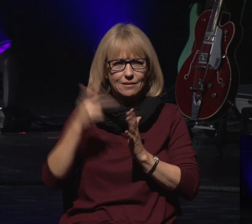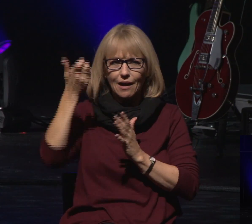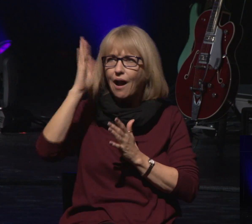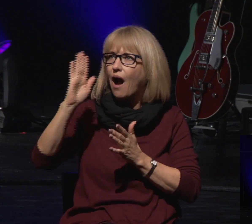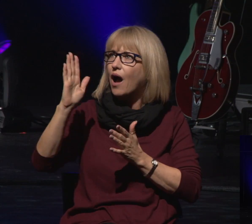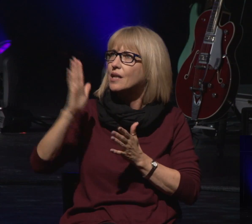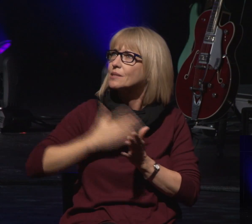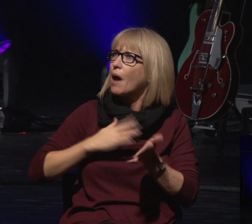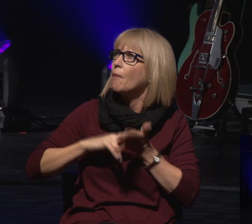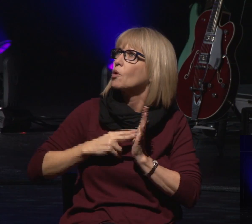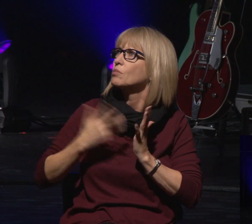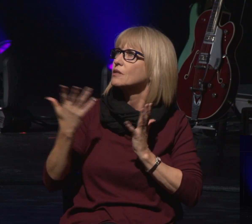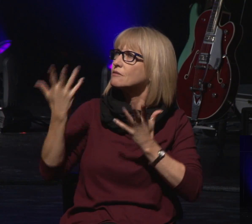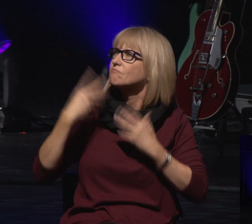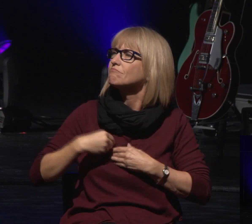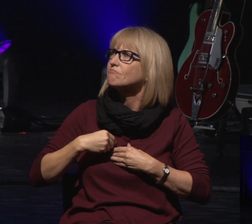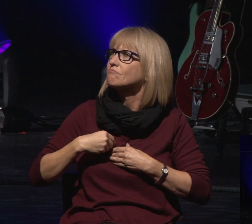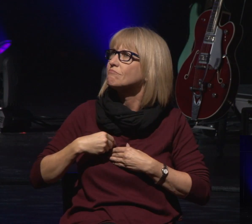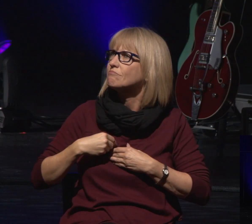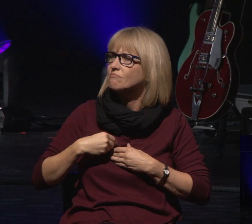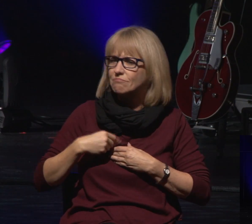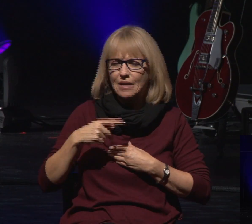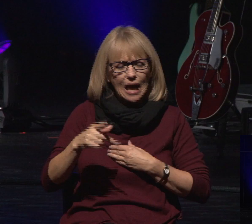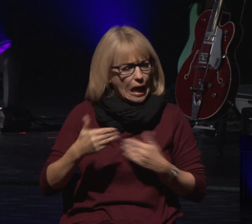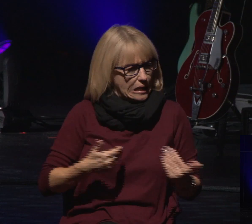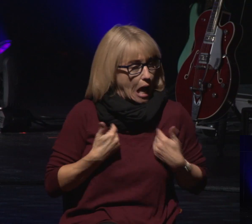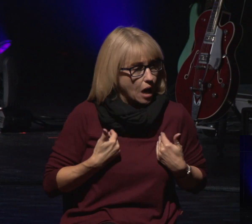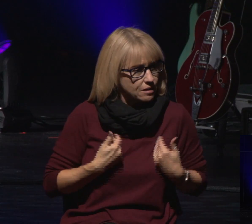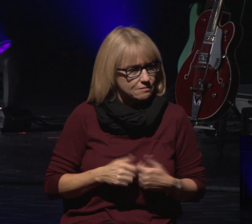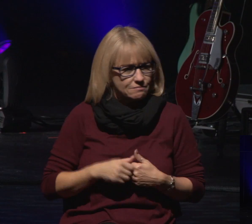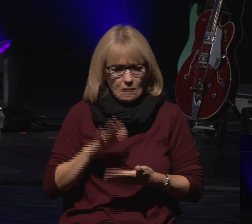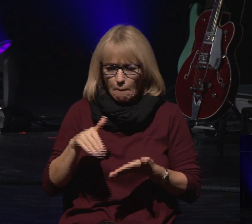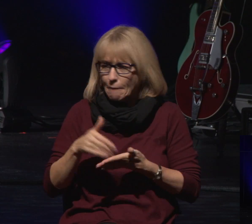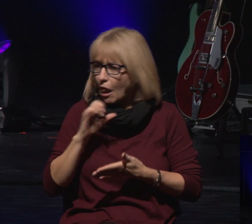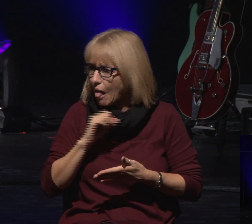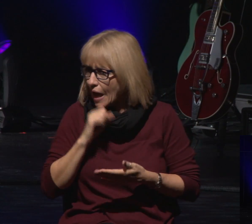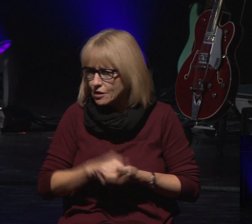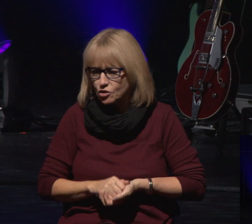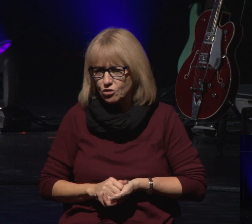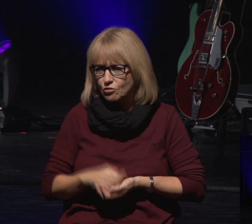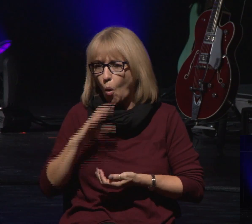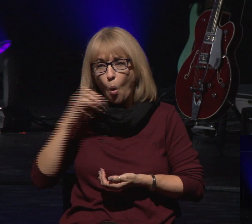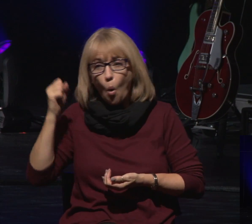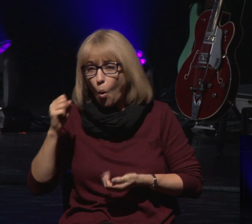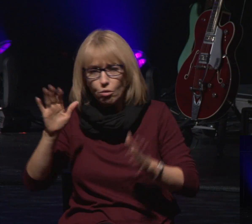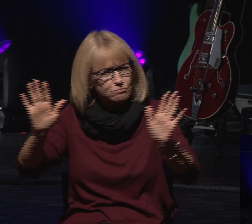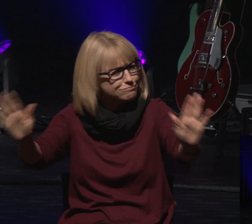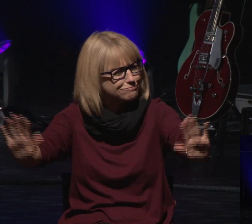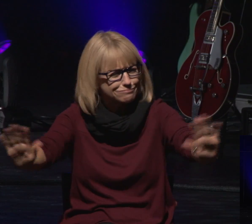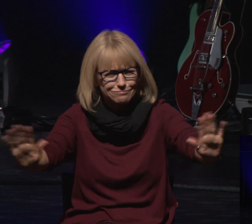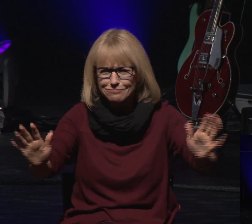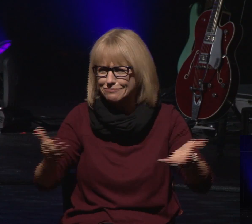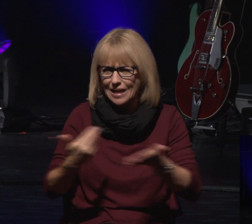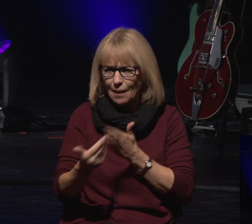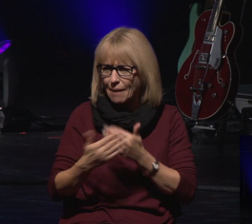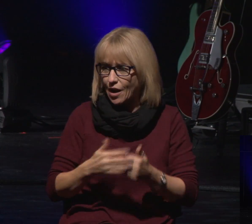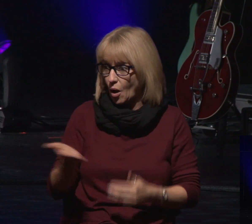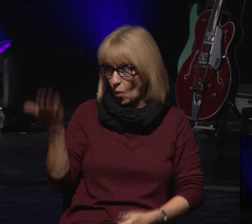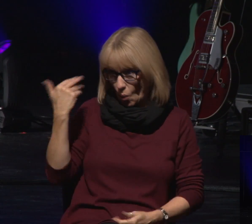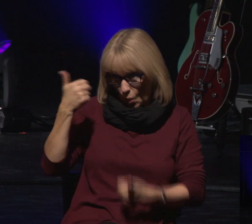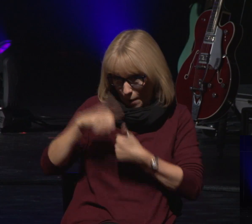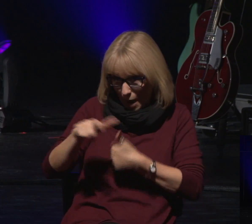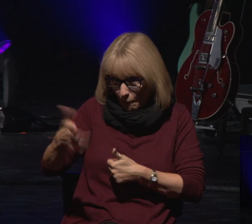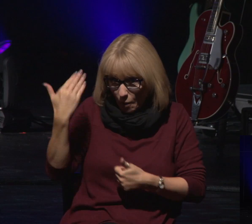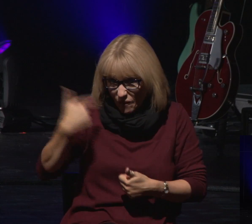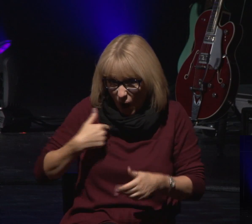older. Say life has purpose and life has meaning. So at the beginning I asked you, at your funeral, when it's